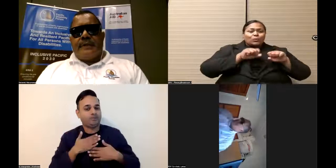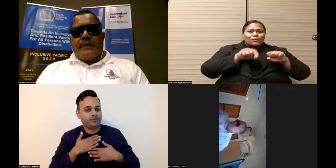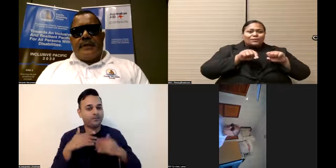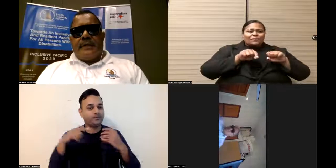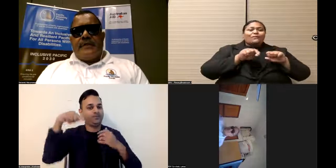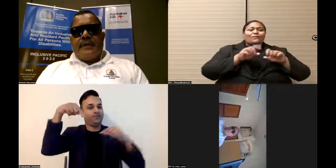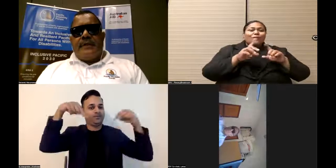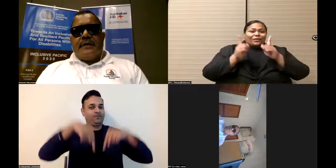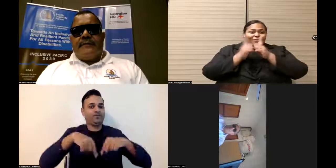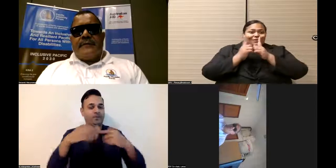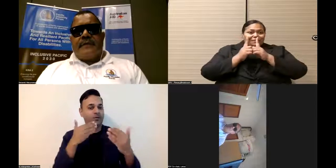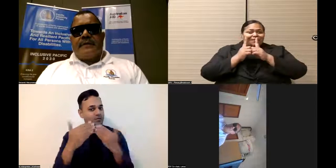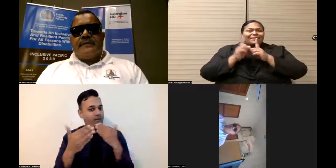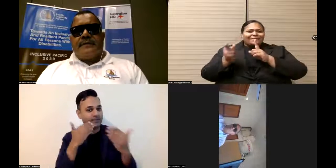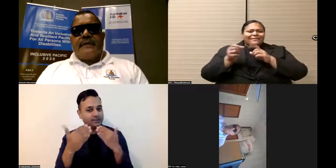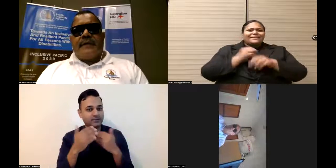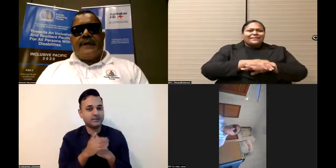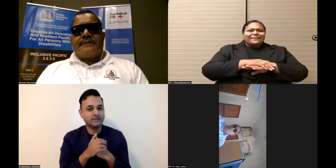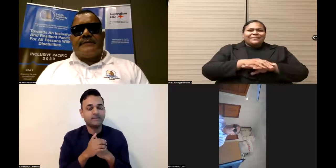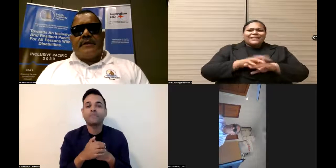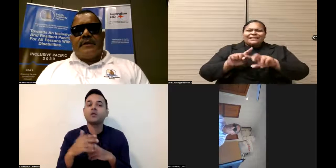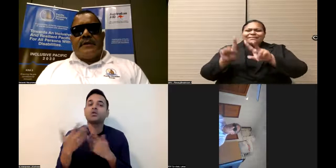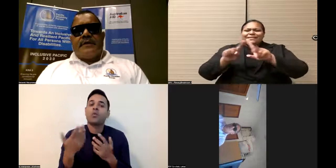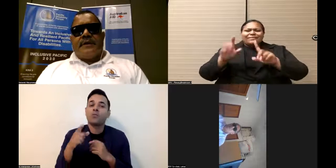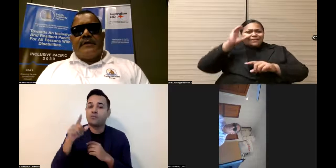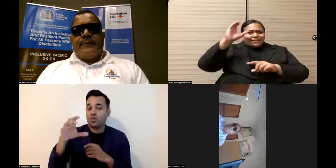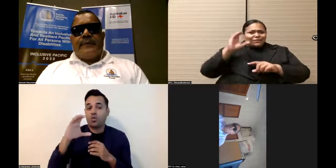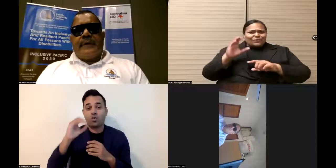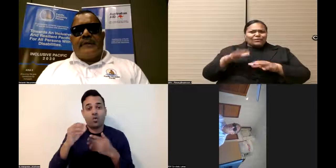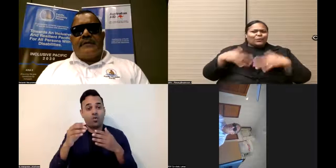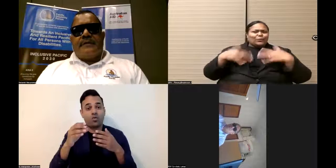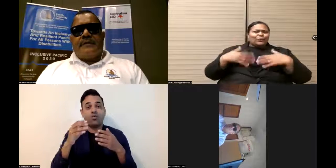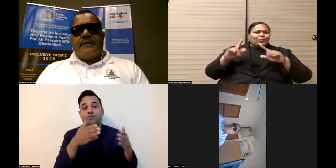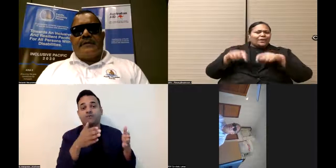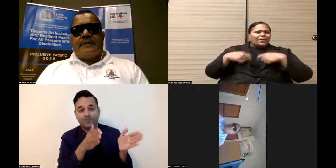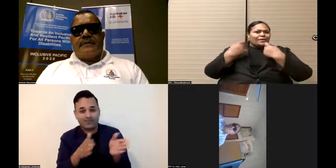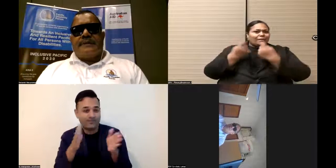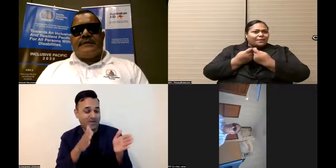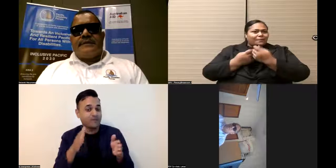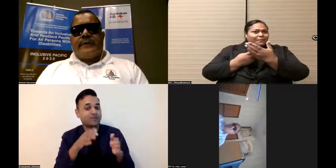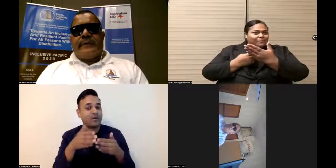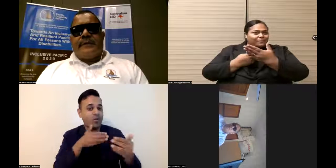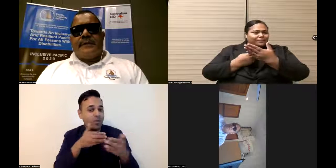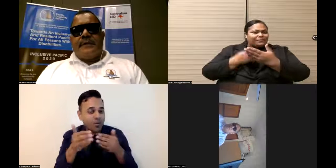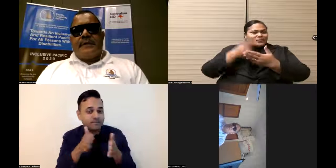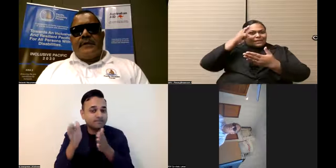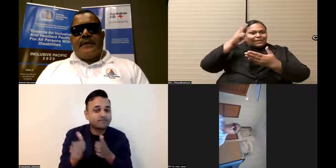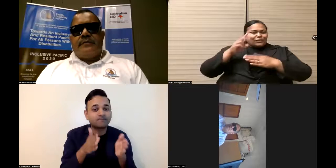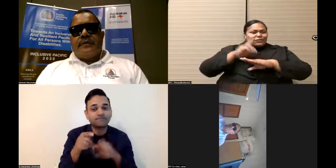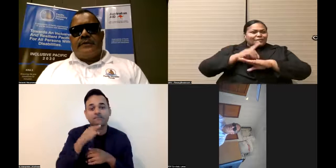team there in International Disability Alliance. Thank you for providing the logistic